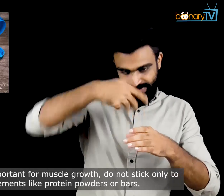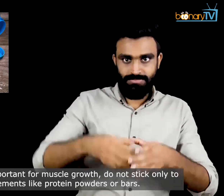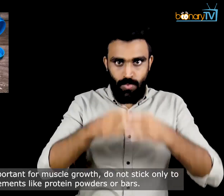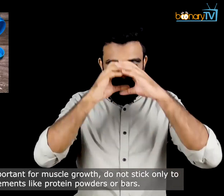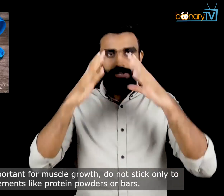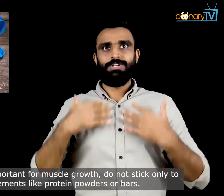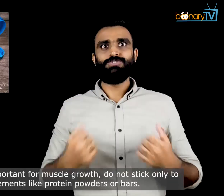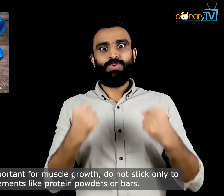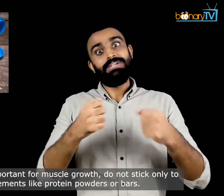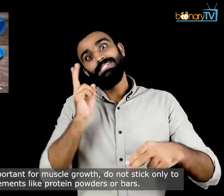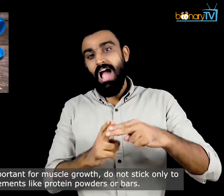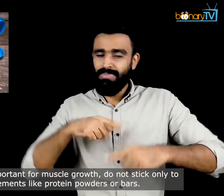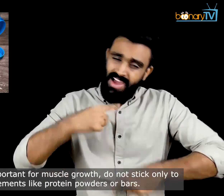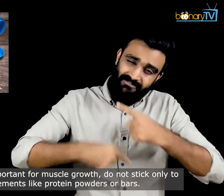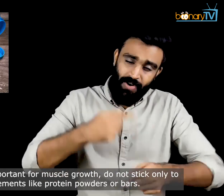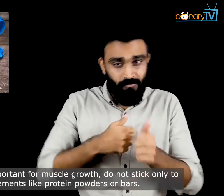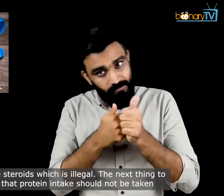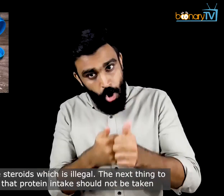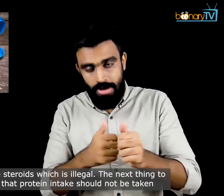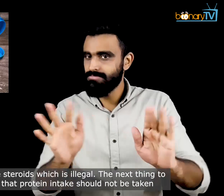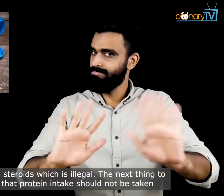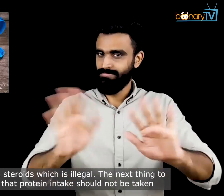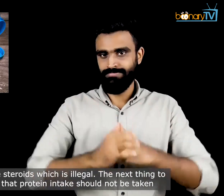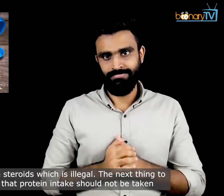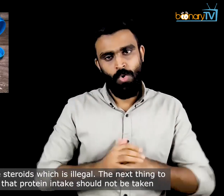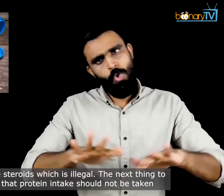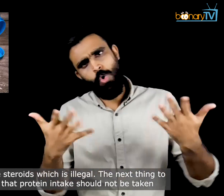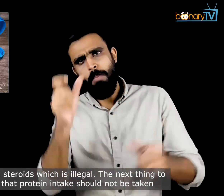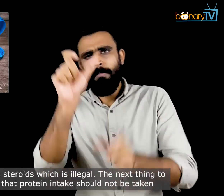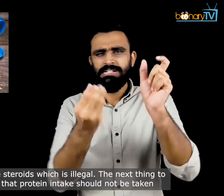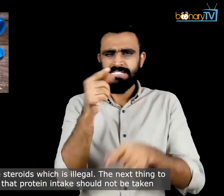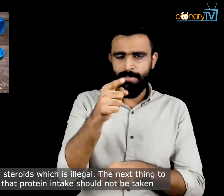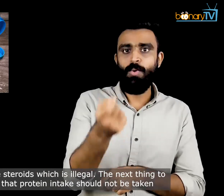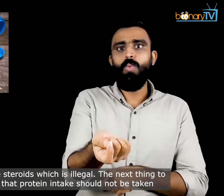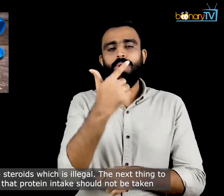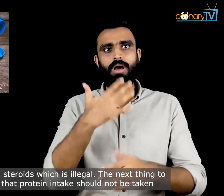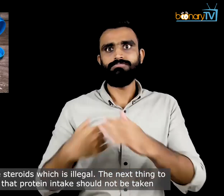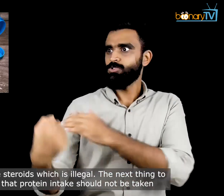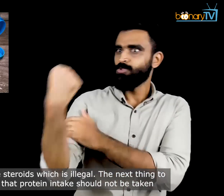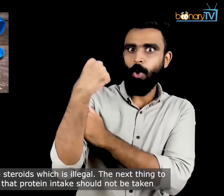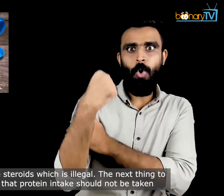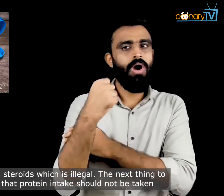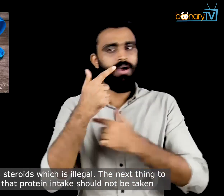powders or bars some even take steroids which is illegal